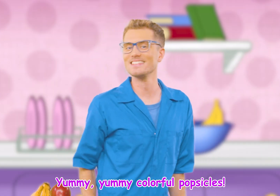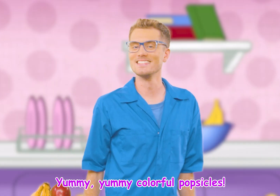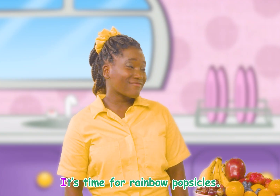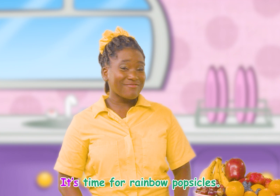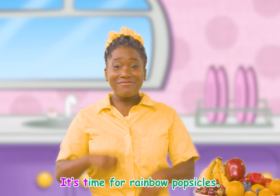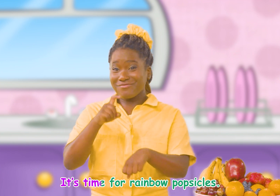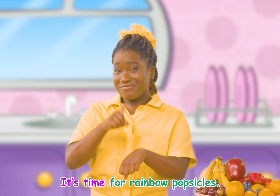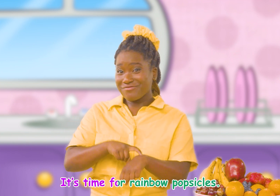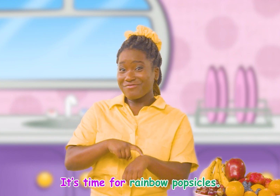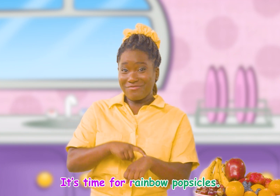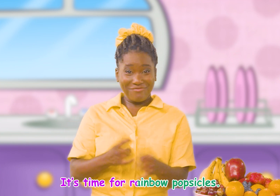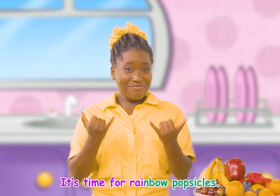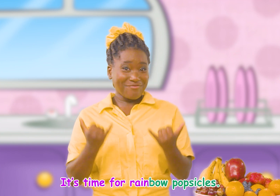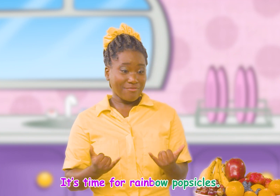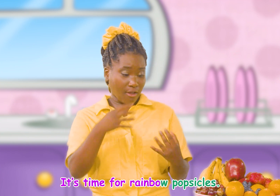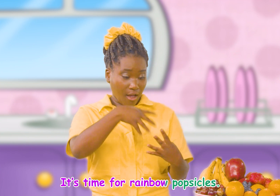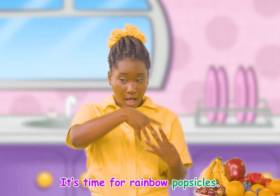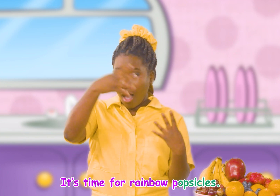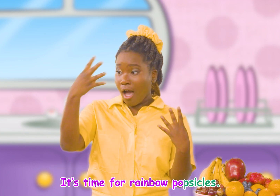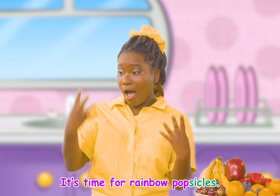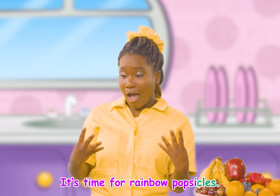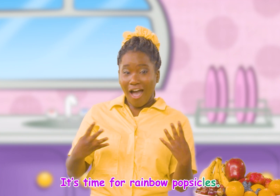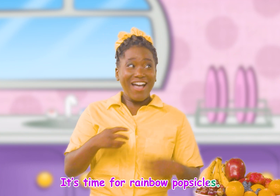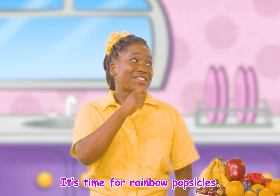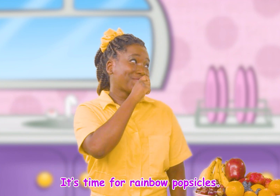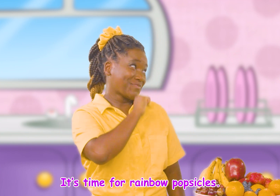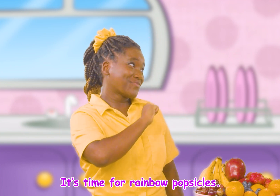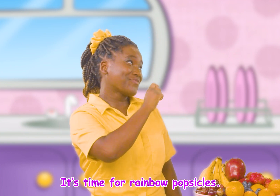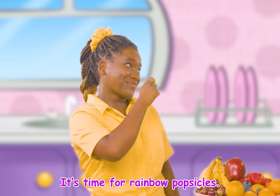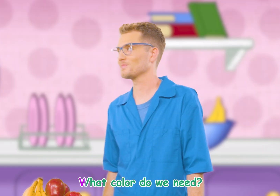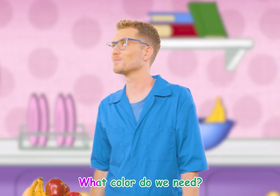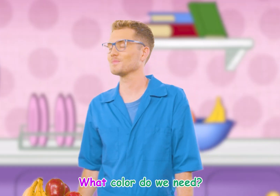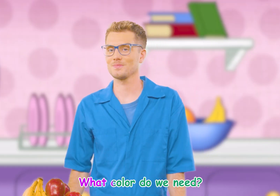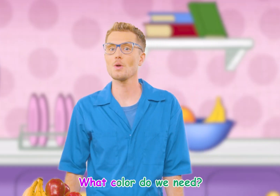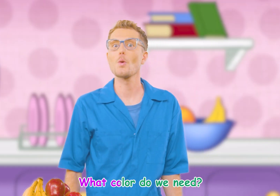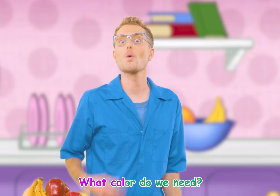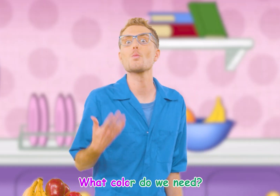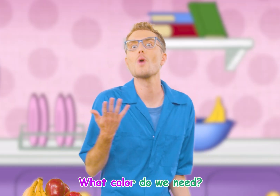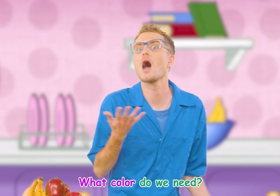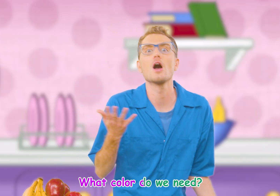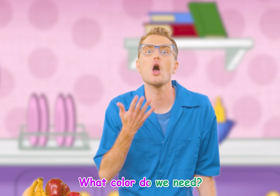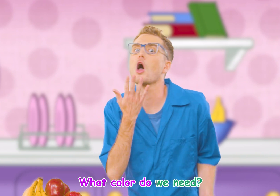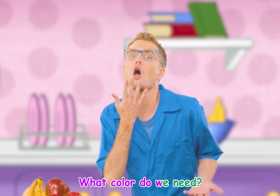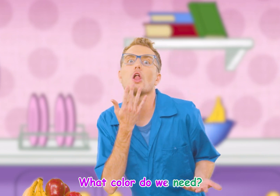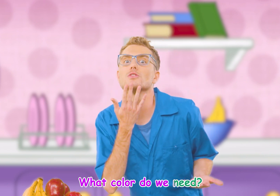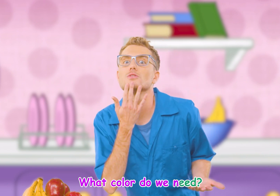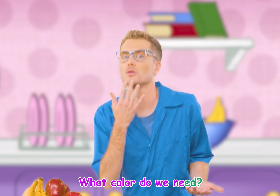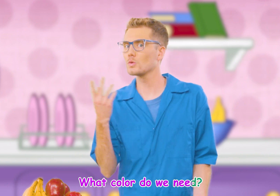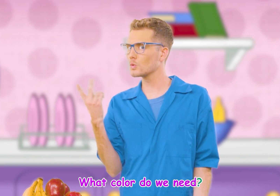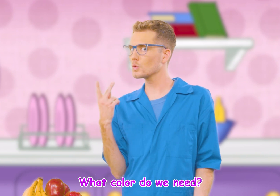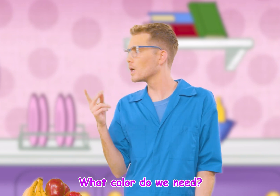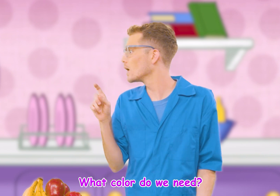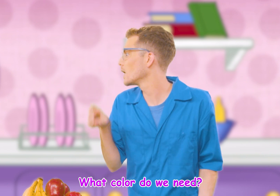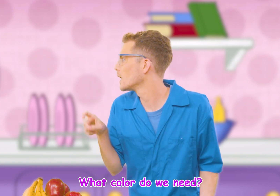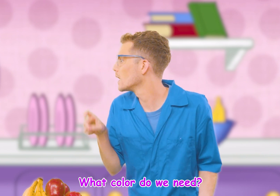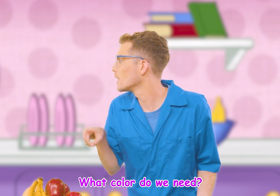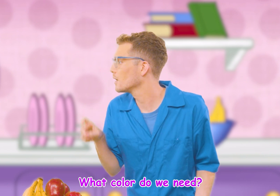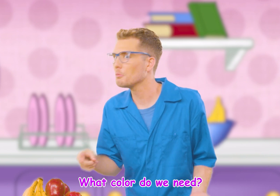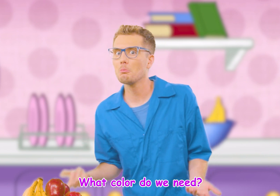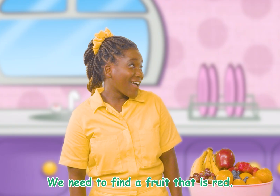It's time for rainbow popsicles. What color do we need?